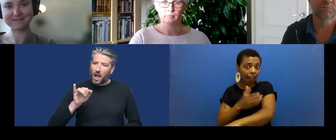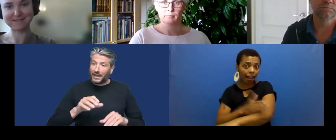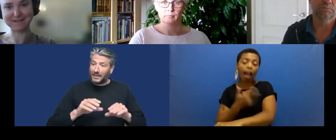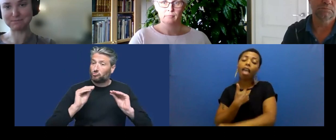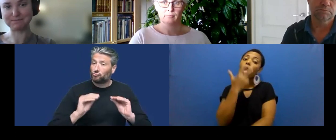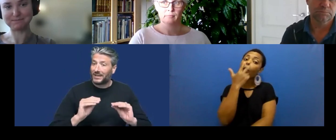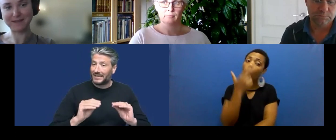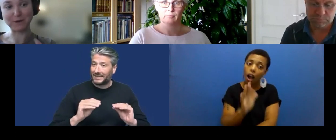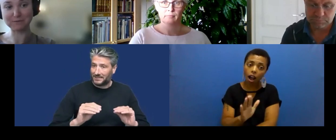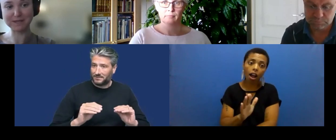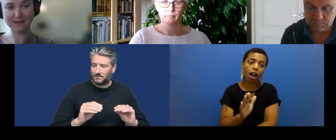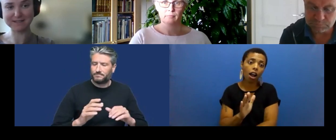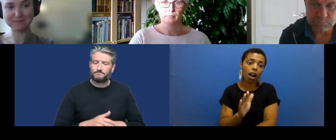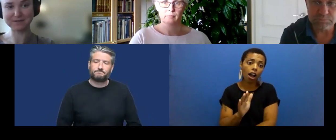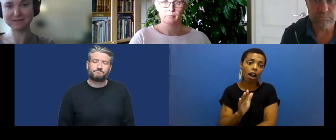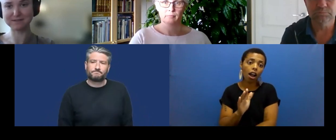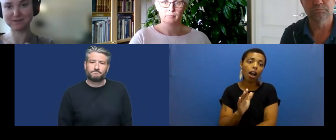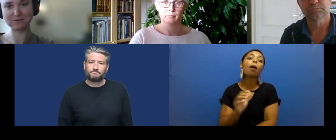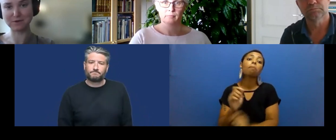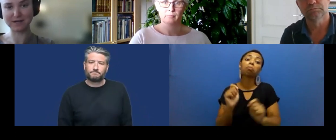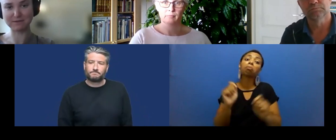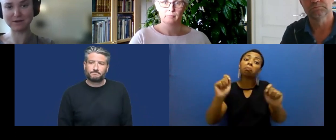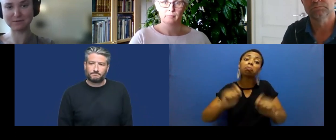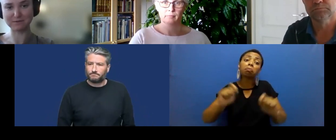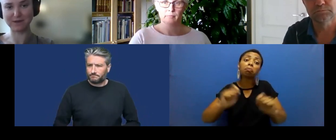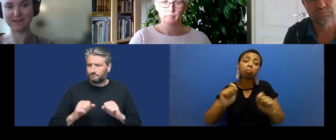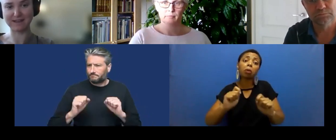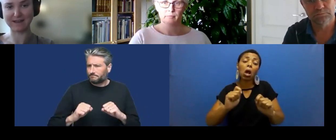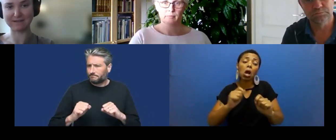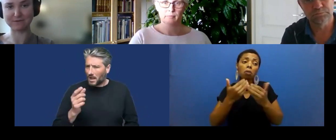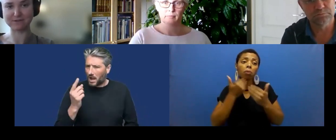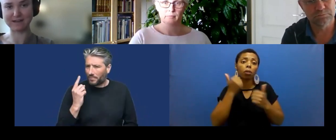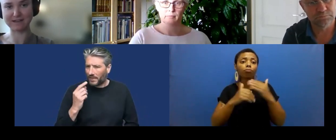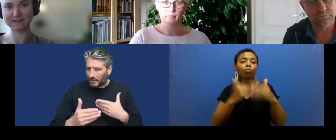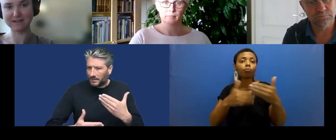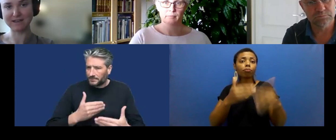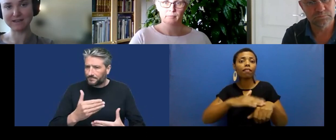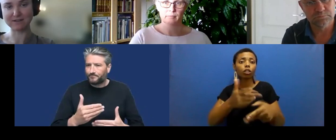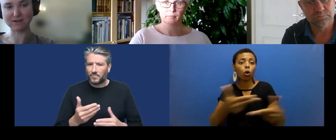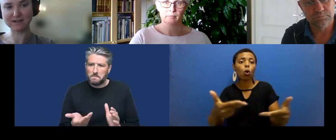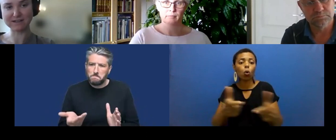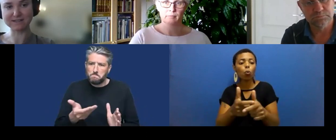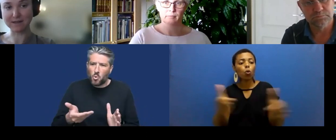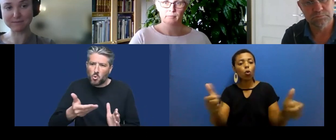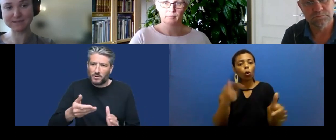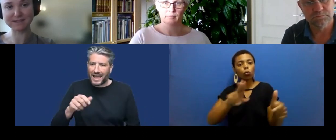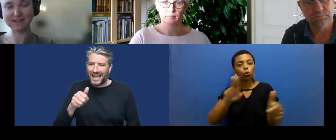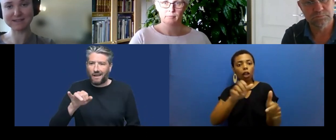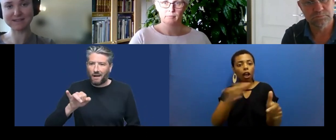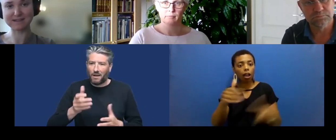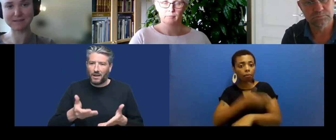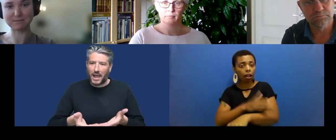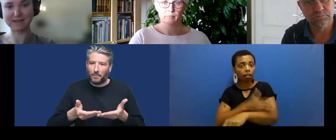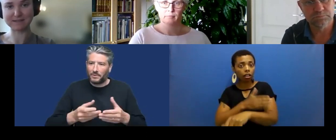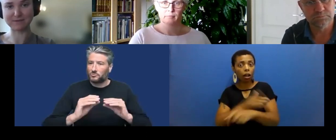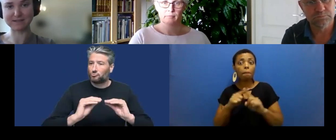that it will be possible to do more and more with AI for training. There's already some success